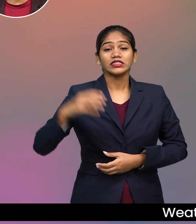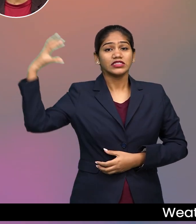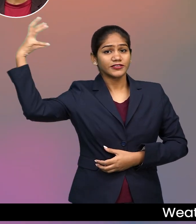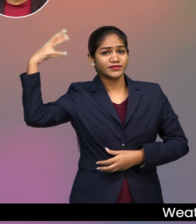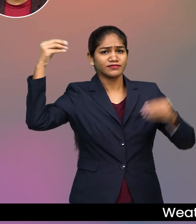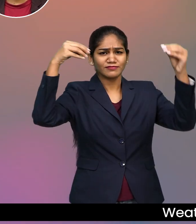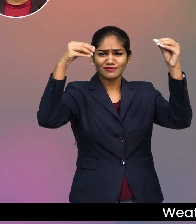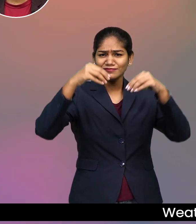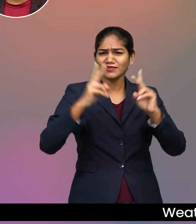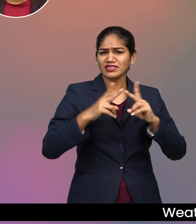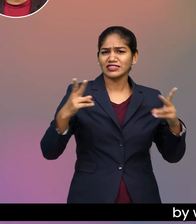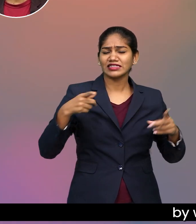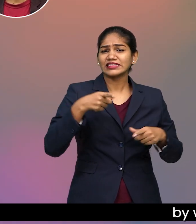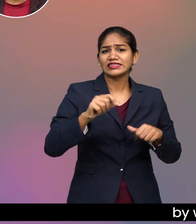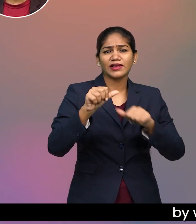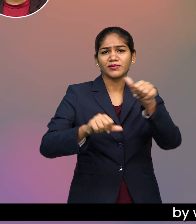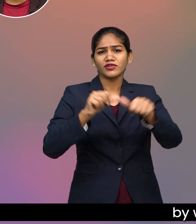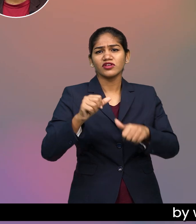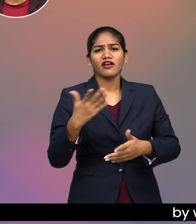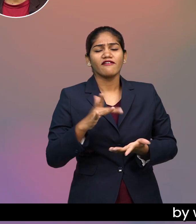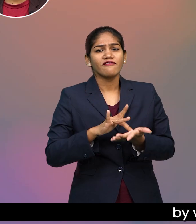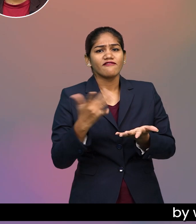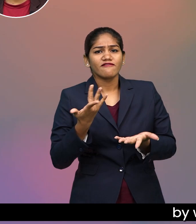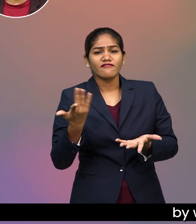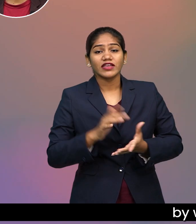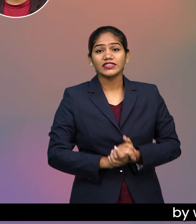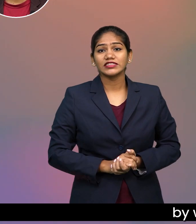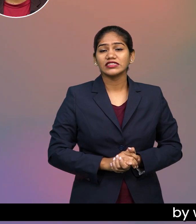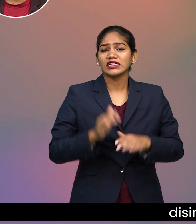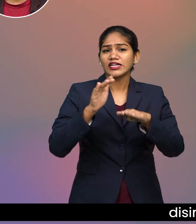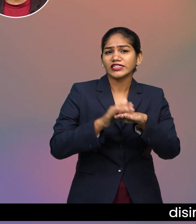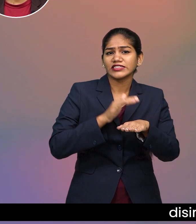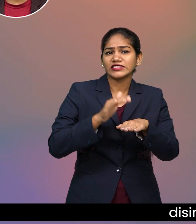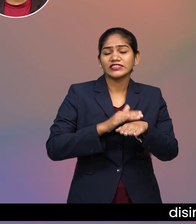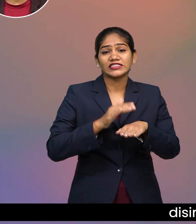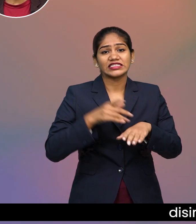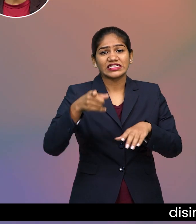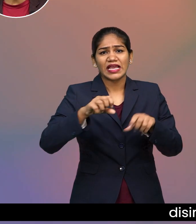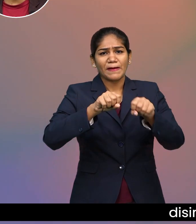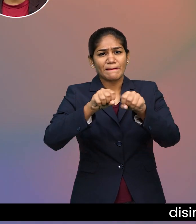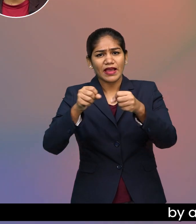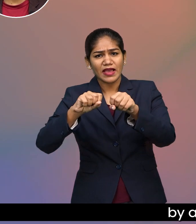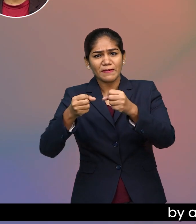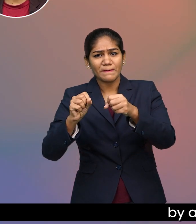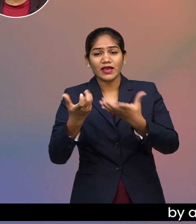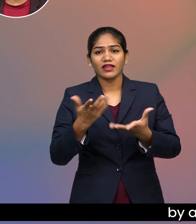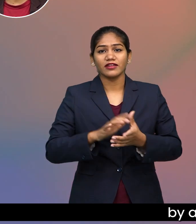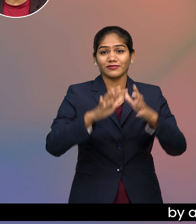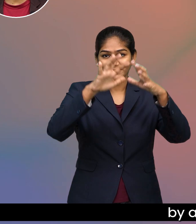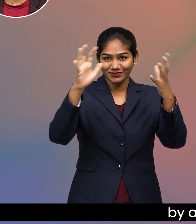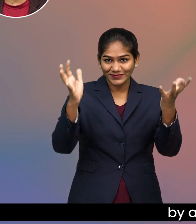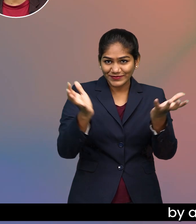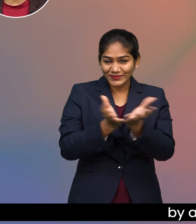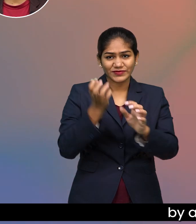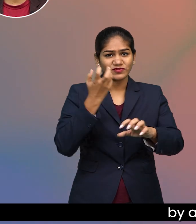Weathering is a process by which the gradual disintegration of rocks by